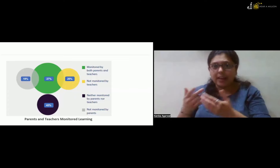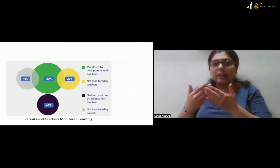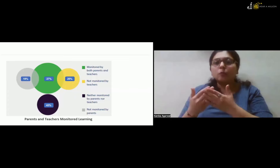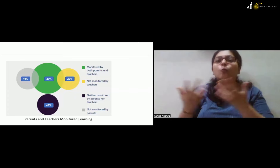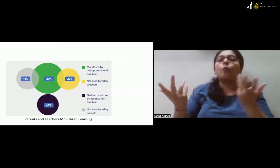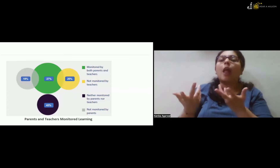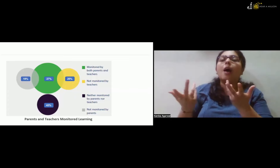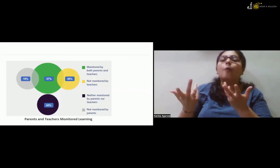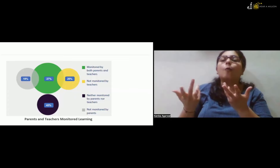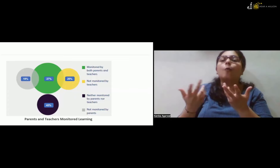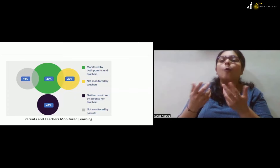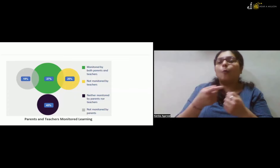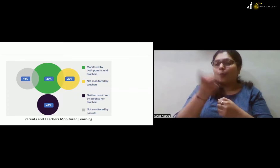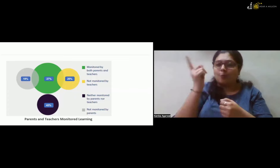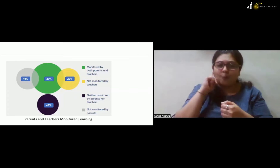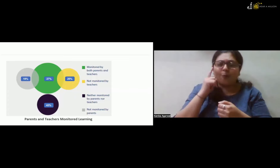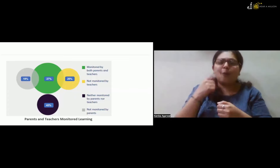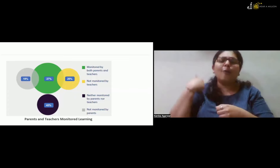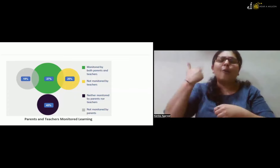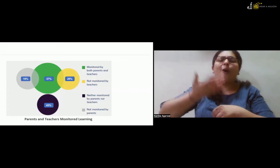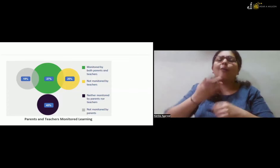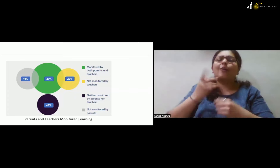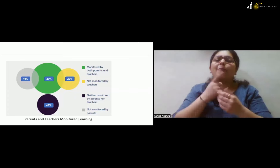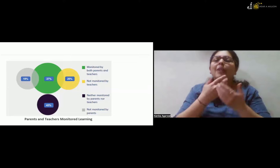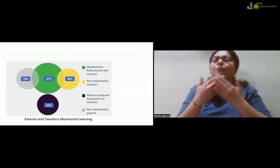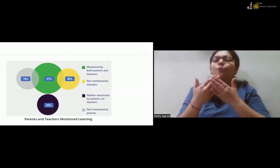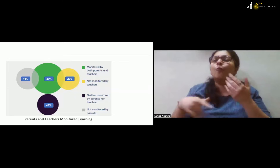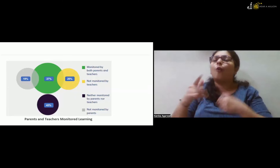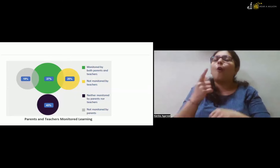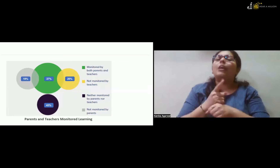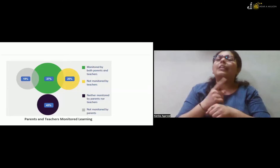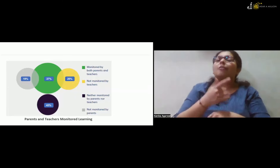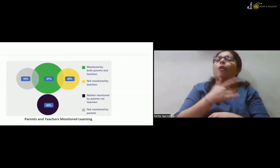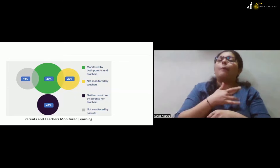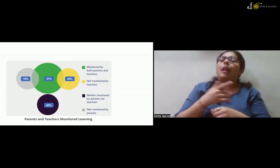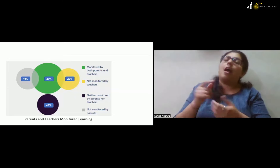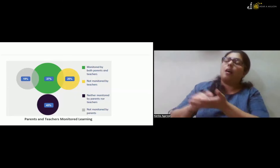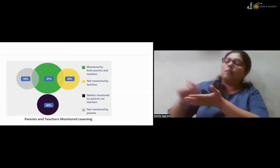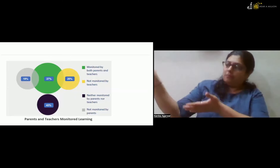so the people who are supporting a deaf child, so teachers and parents,